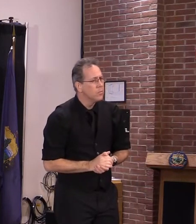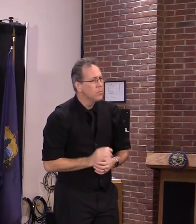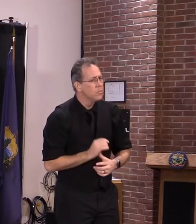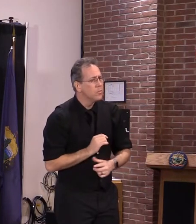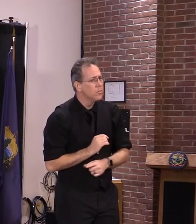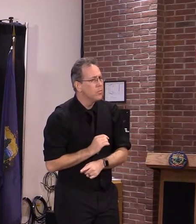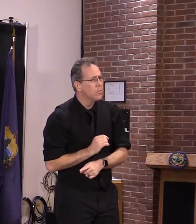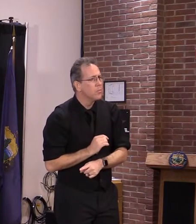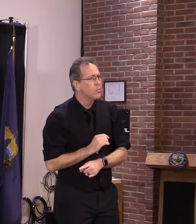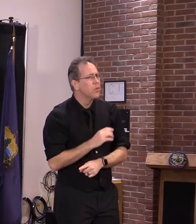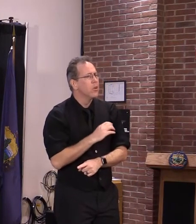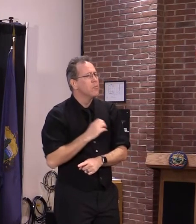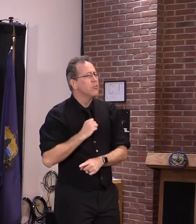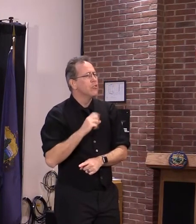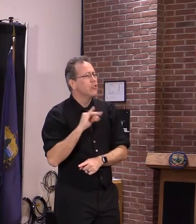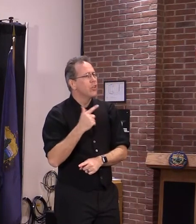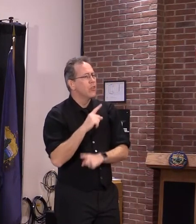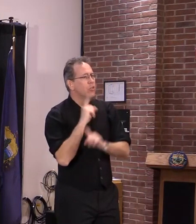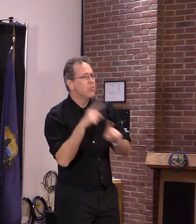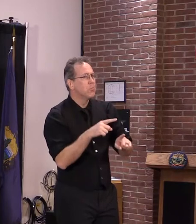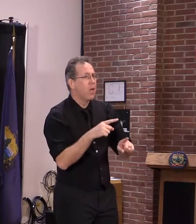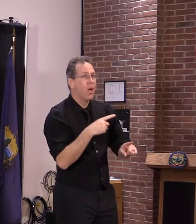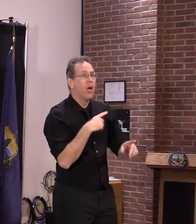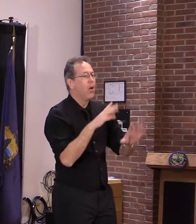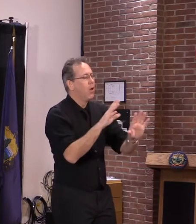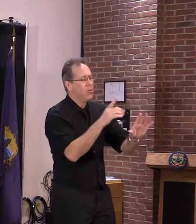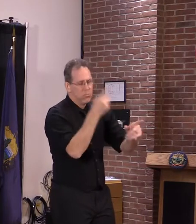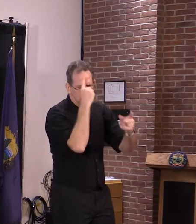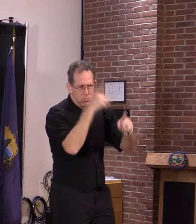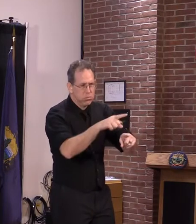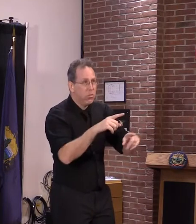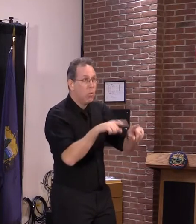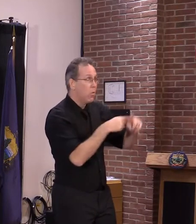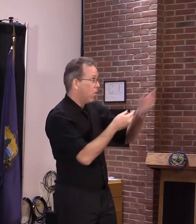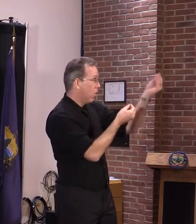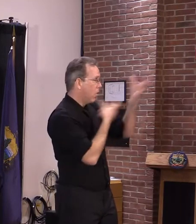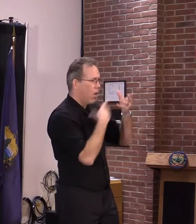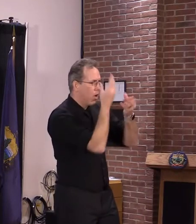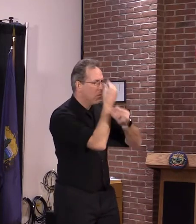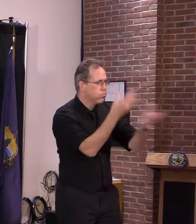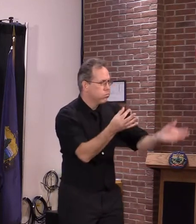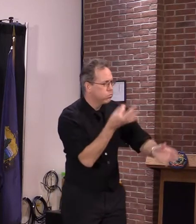We'll get back to you with that shortly. Thank you very much. That's it for me.